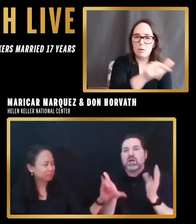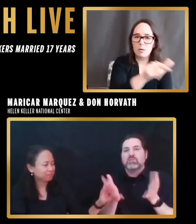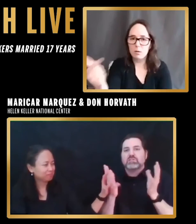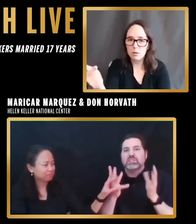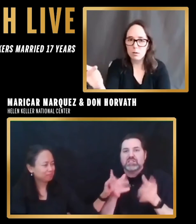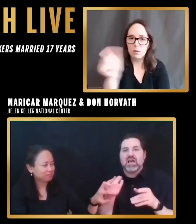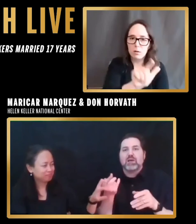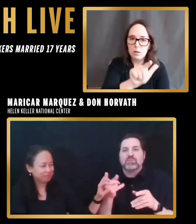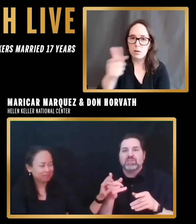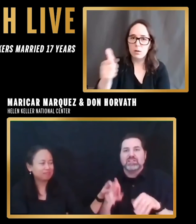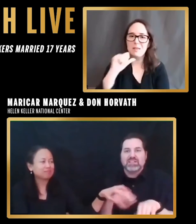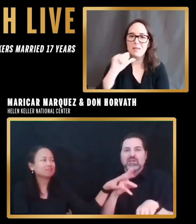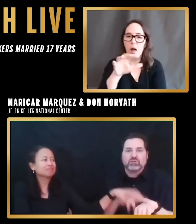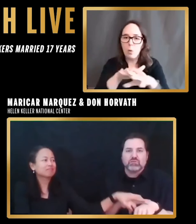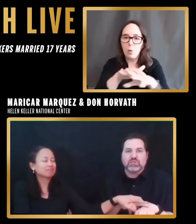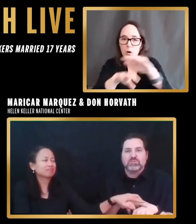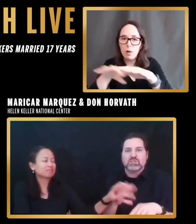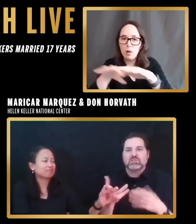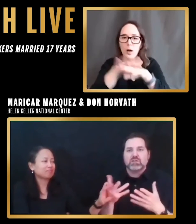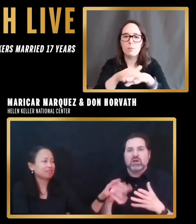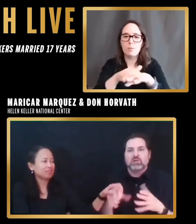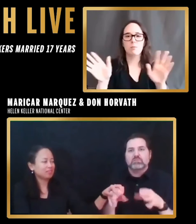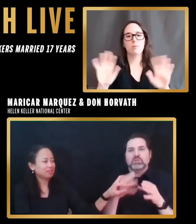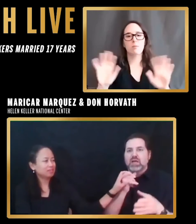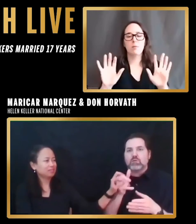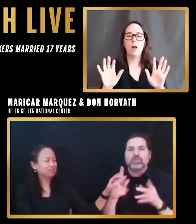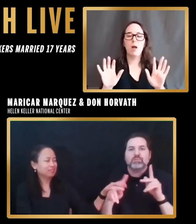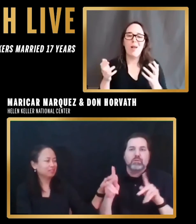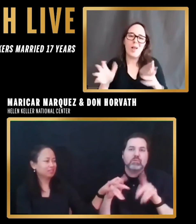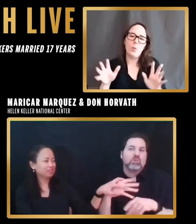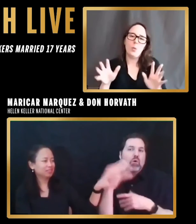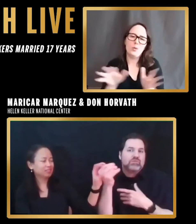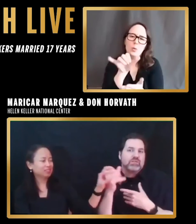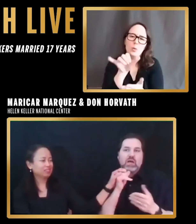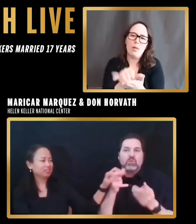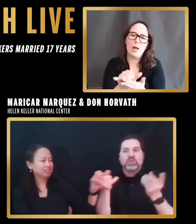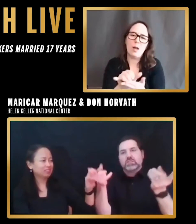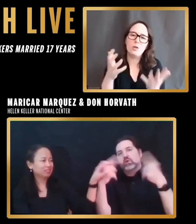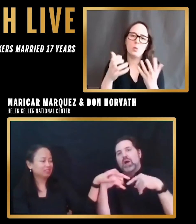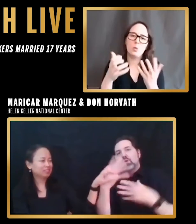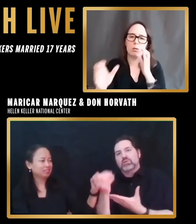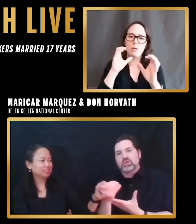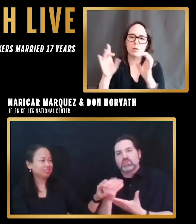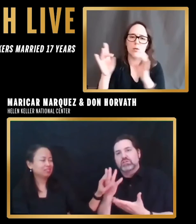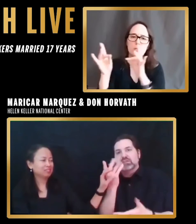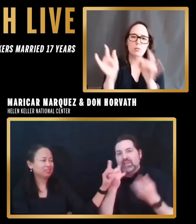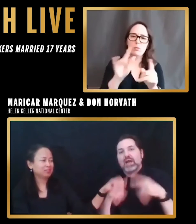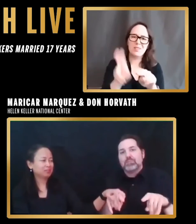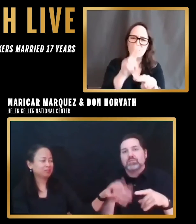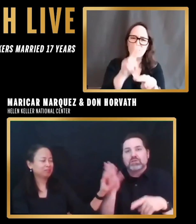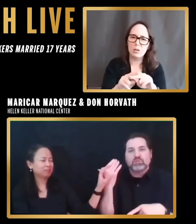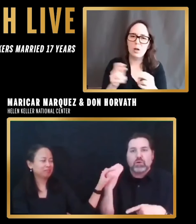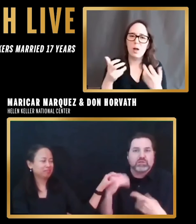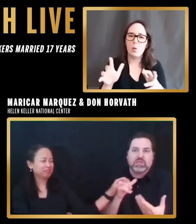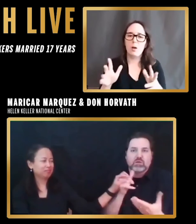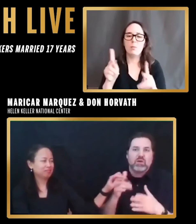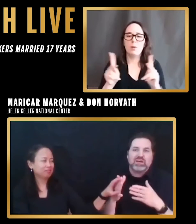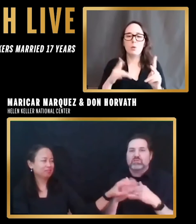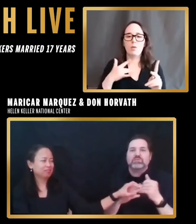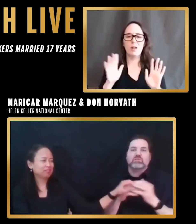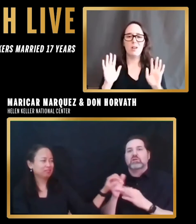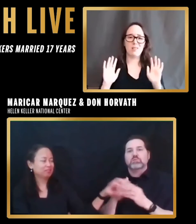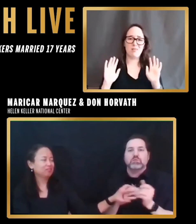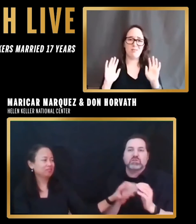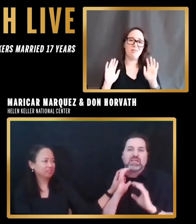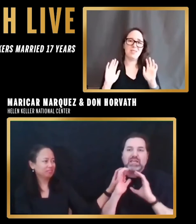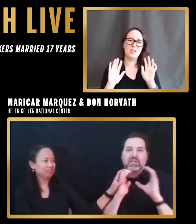the conversation to happen naturally because I don't want people put off and not wanting to go out with us. And it's happened before. It's like, oh, I don't